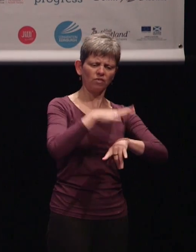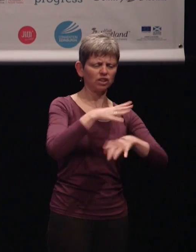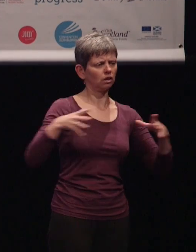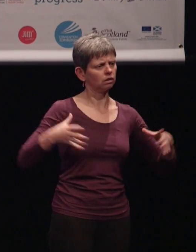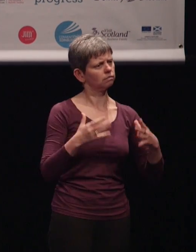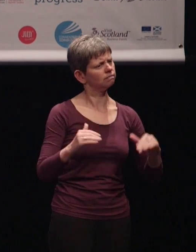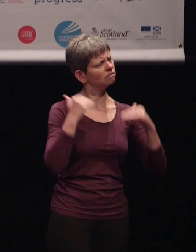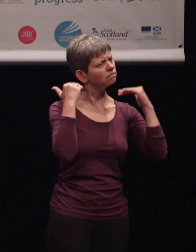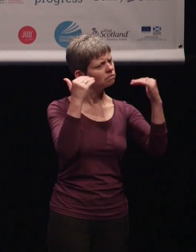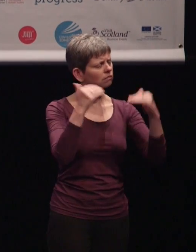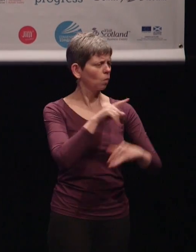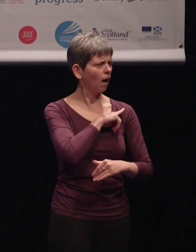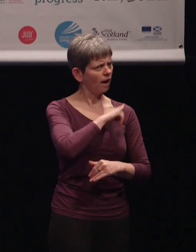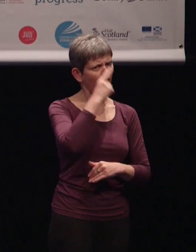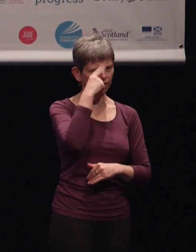to develop their